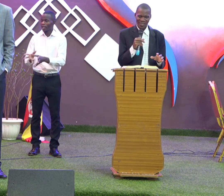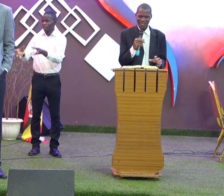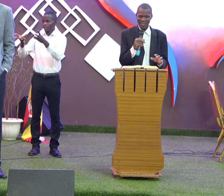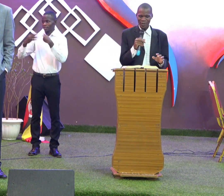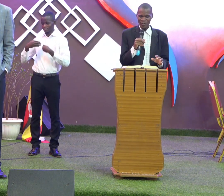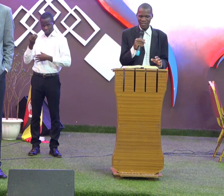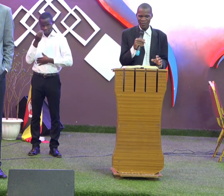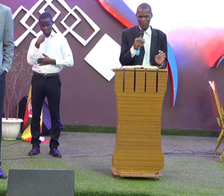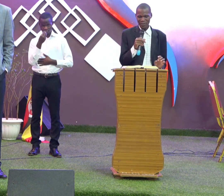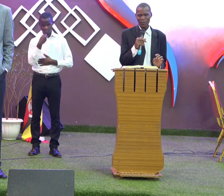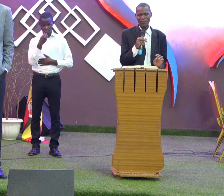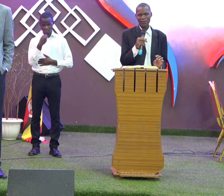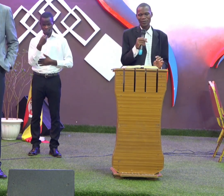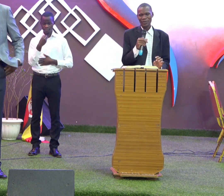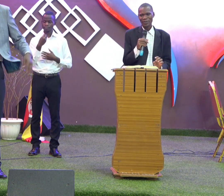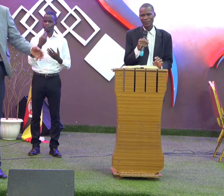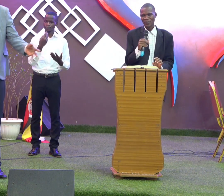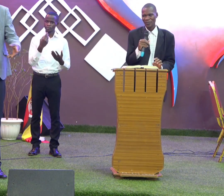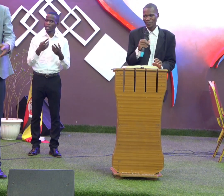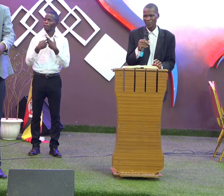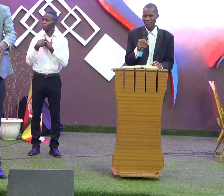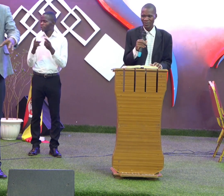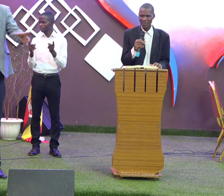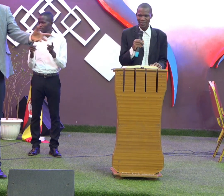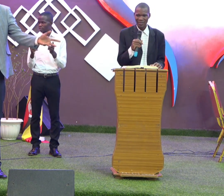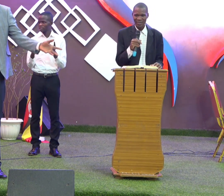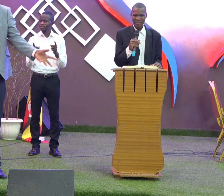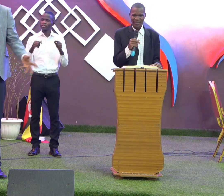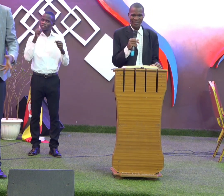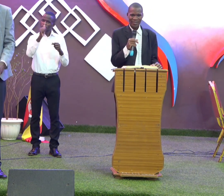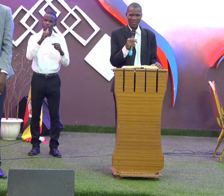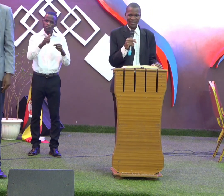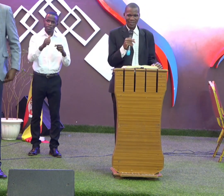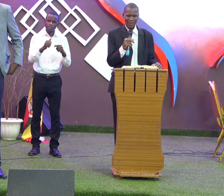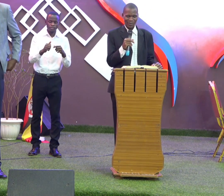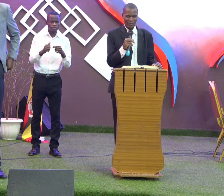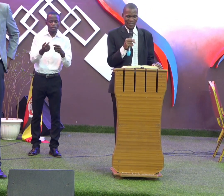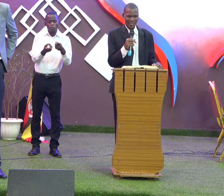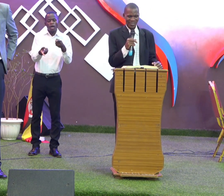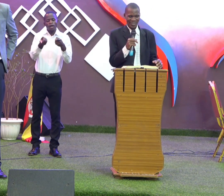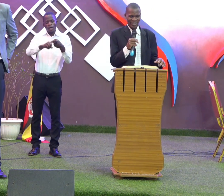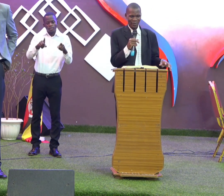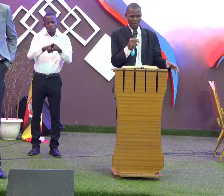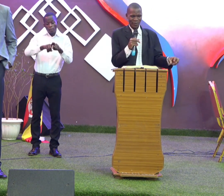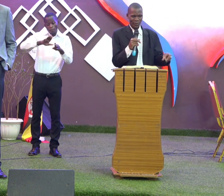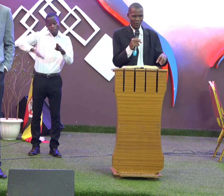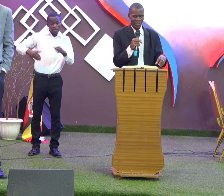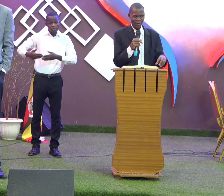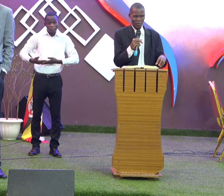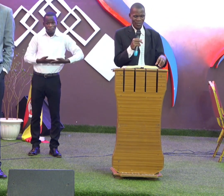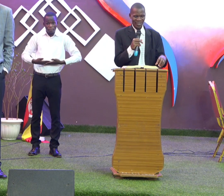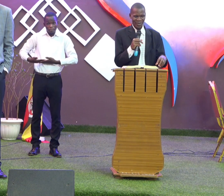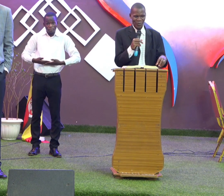the maid in the house gave me the food. Naye amperamu nga kuliko neyo omwana gye yali aleseeko. But she gave me the